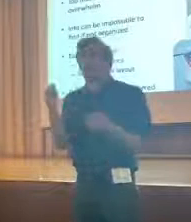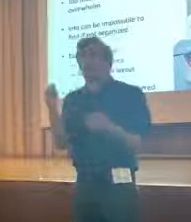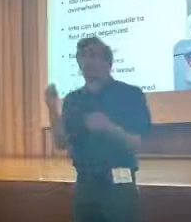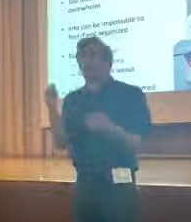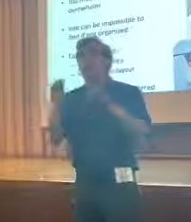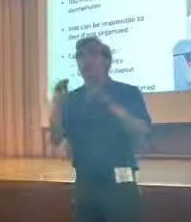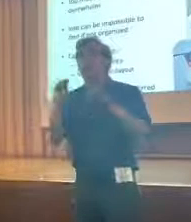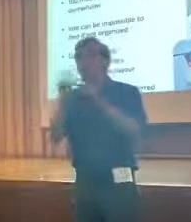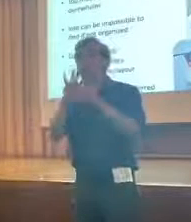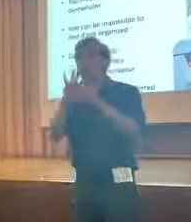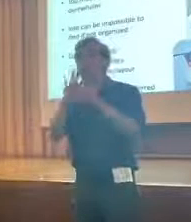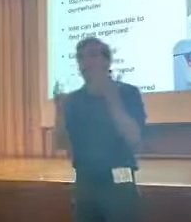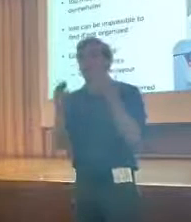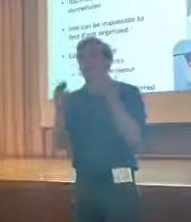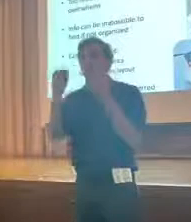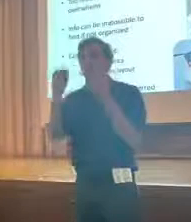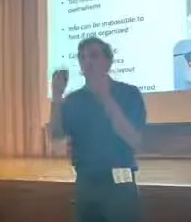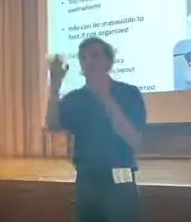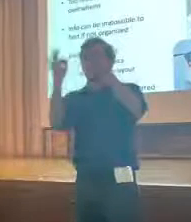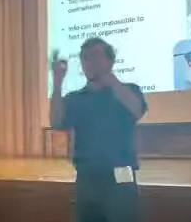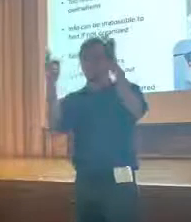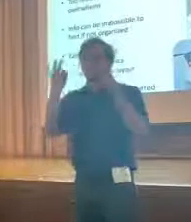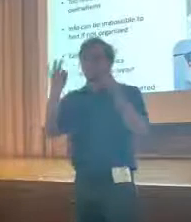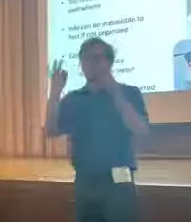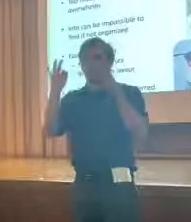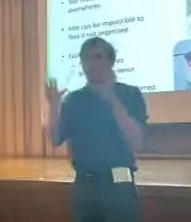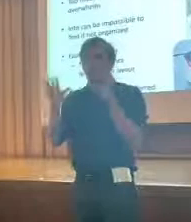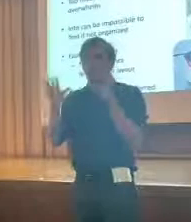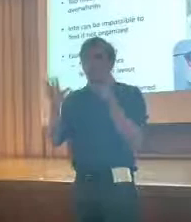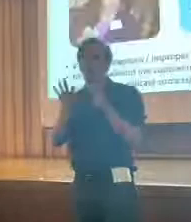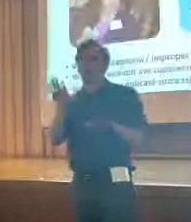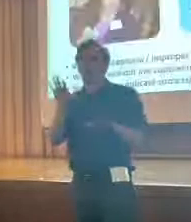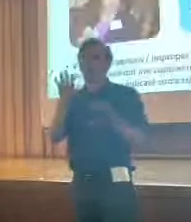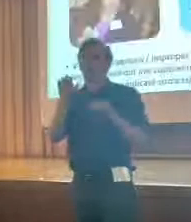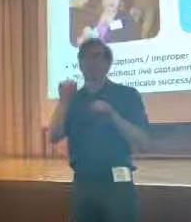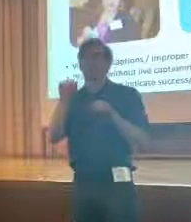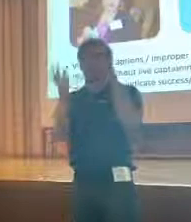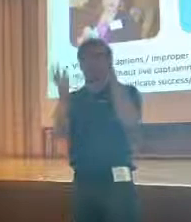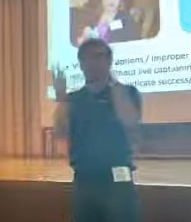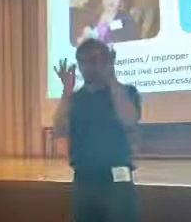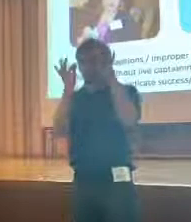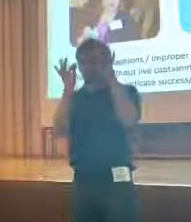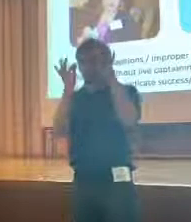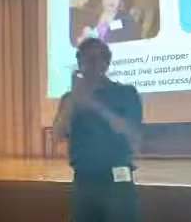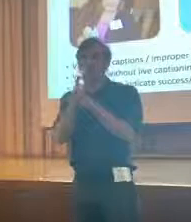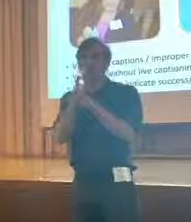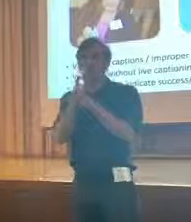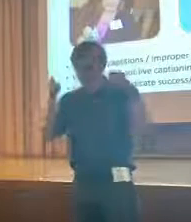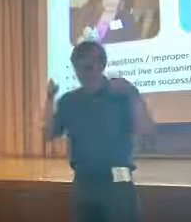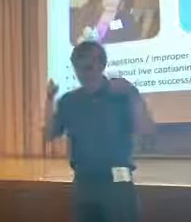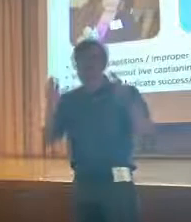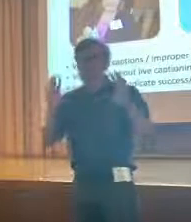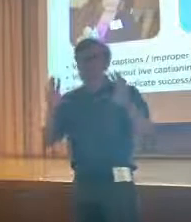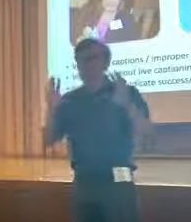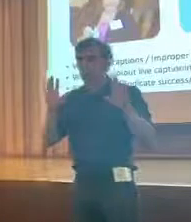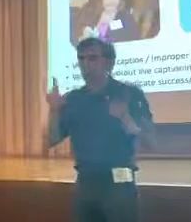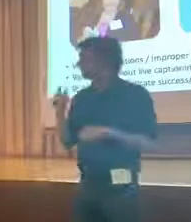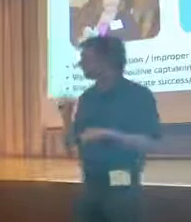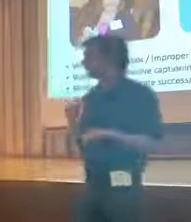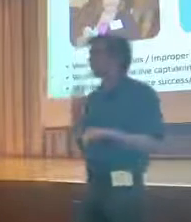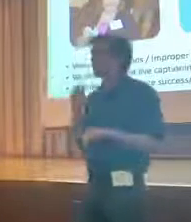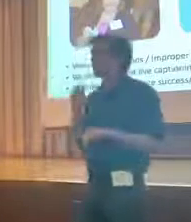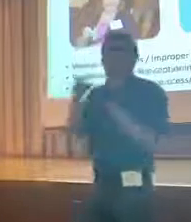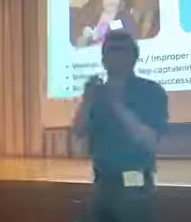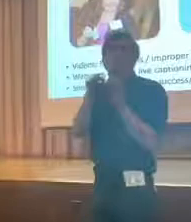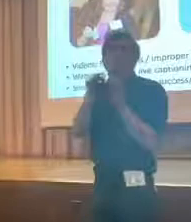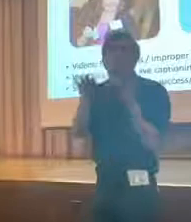really distract her. But these are really simplifications, guys. There's a lot more to it than that, but it just gives